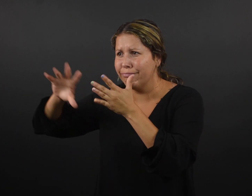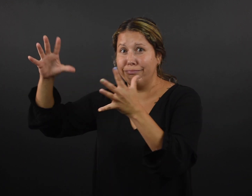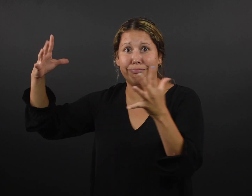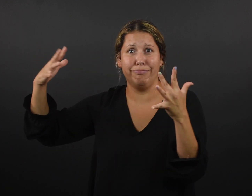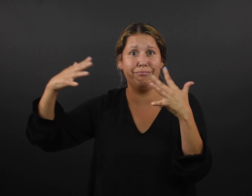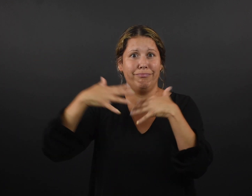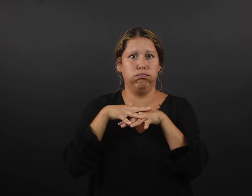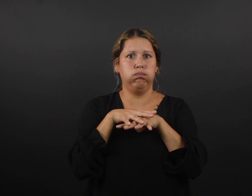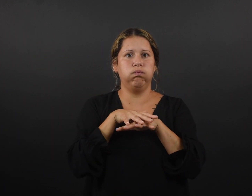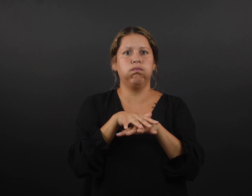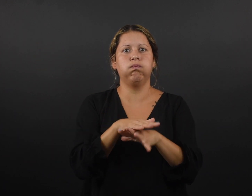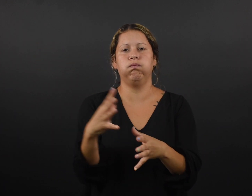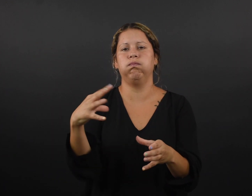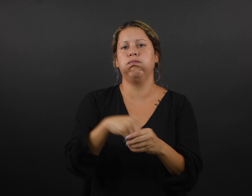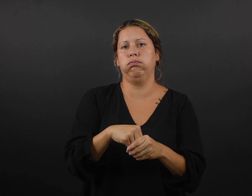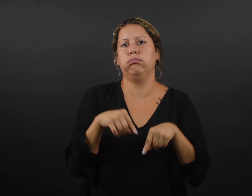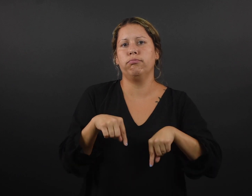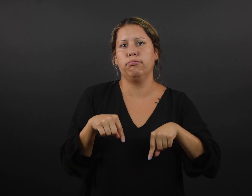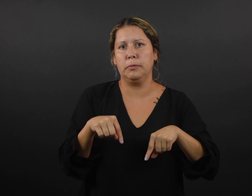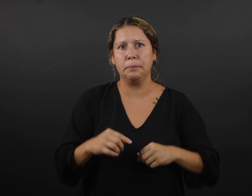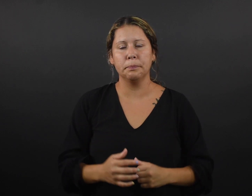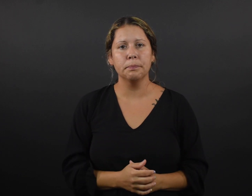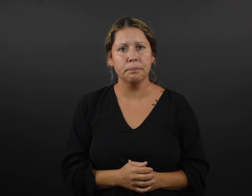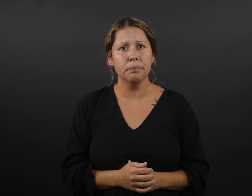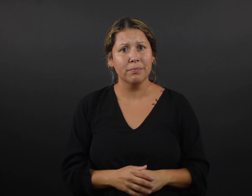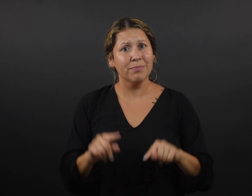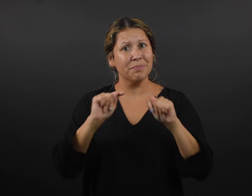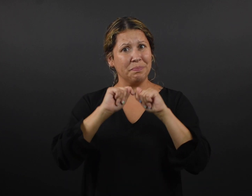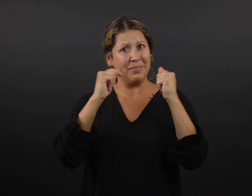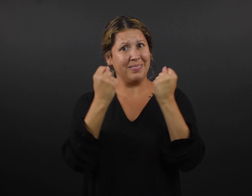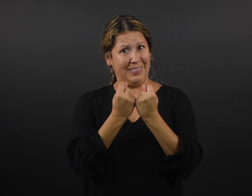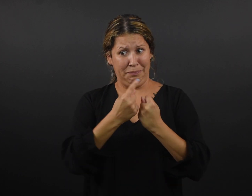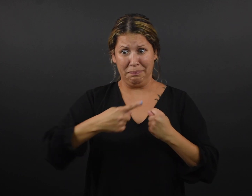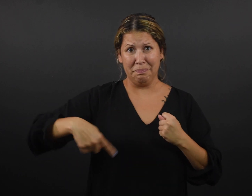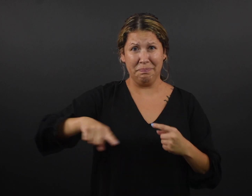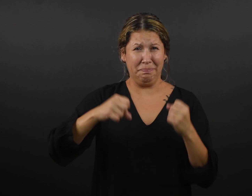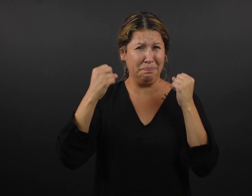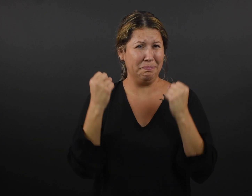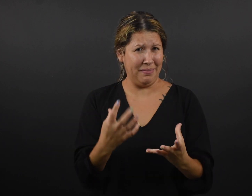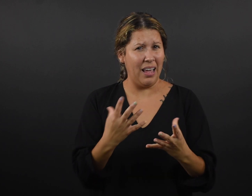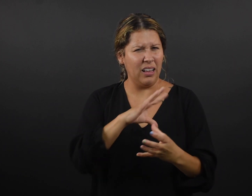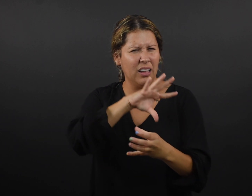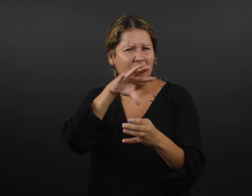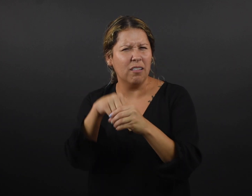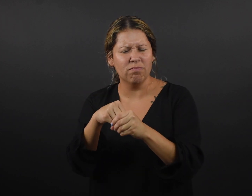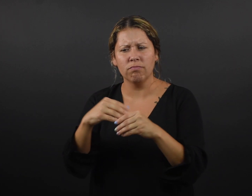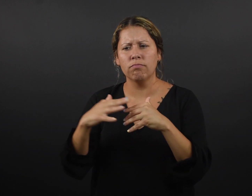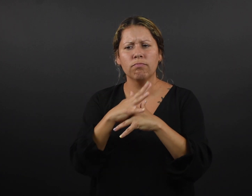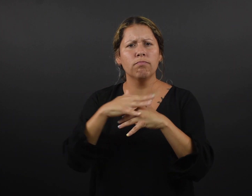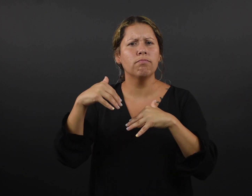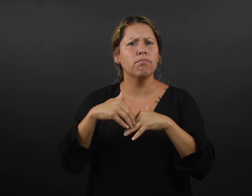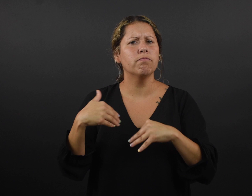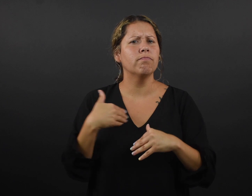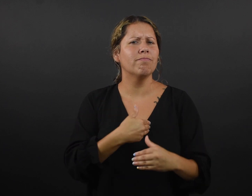Having one foot in either world, she explains their team of doulas are grounded in both cultural and evidence-based